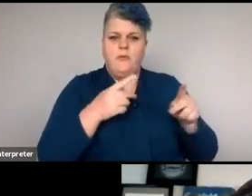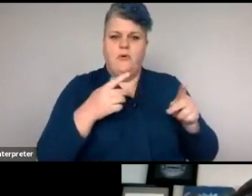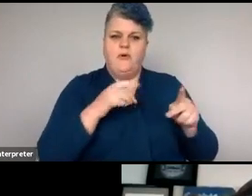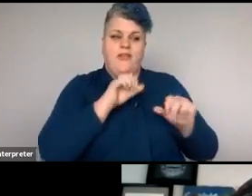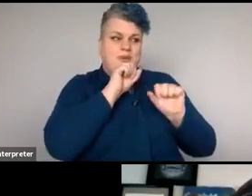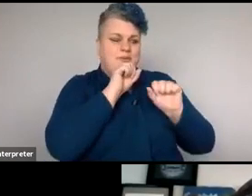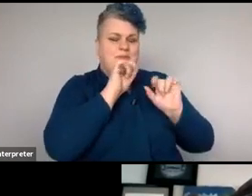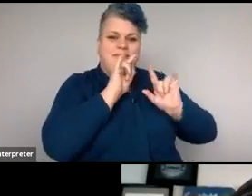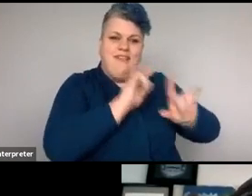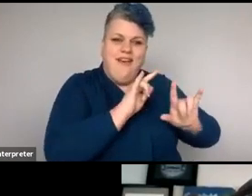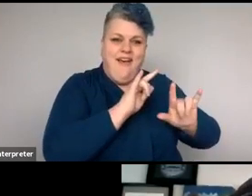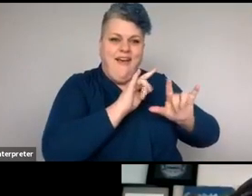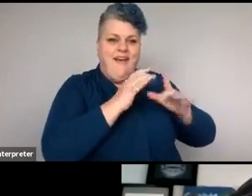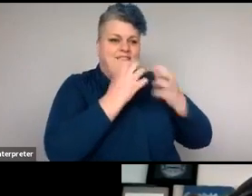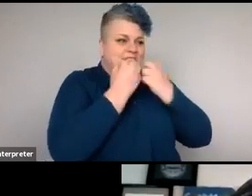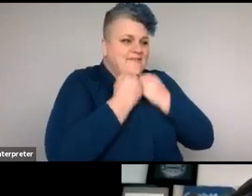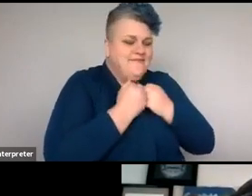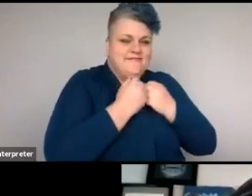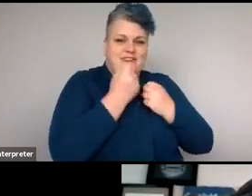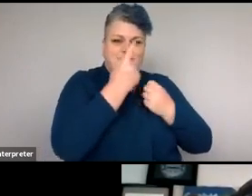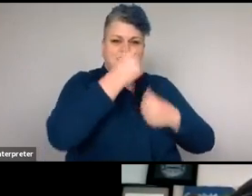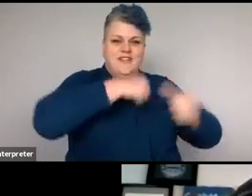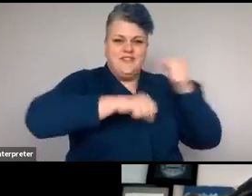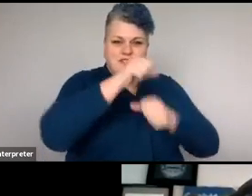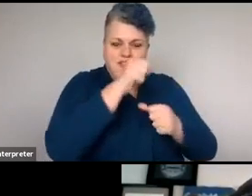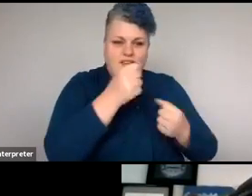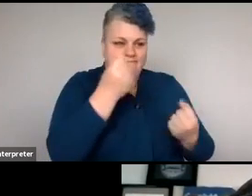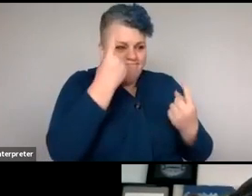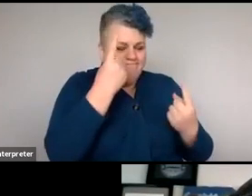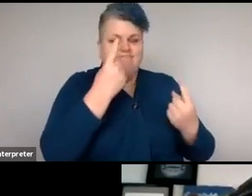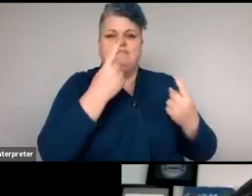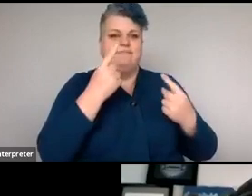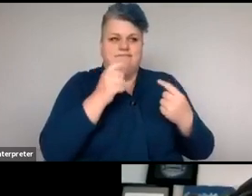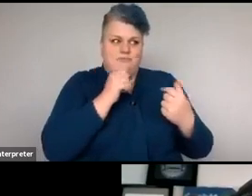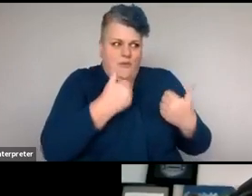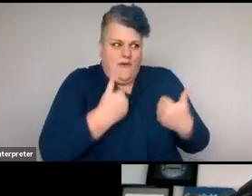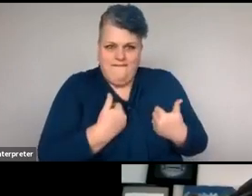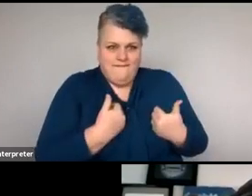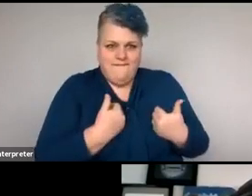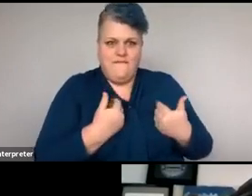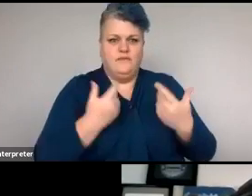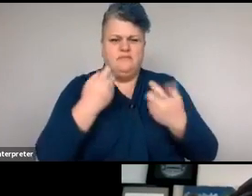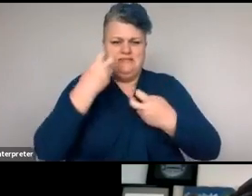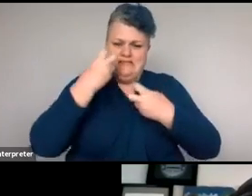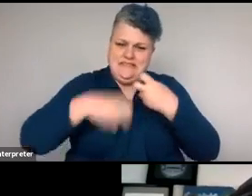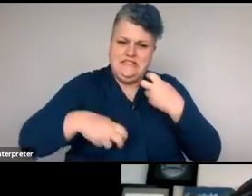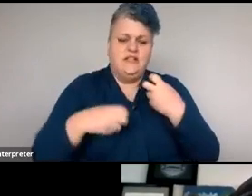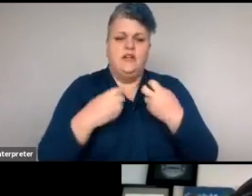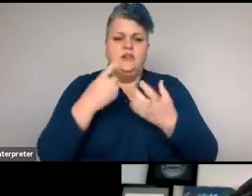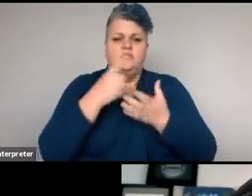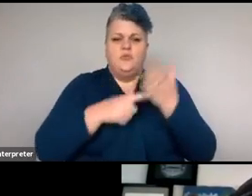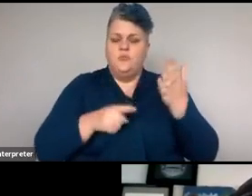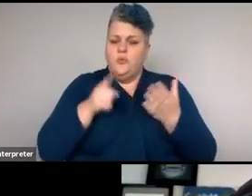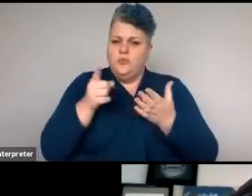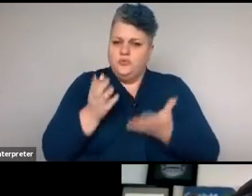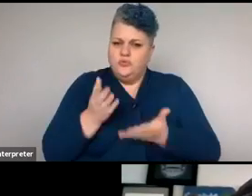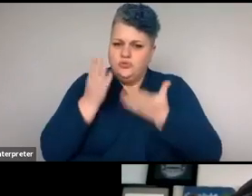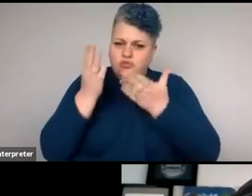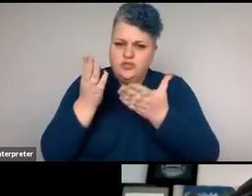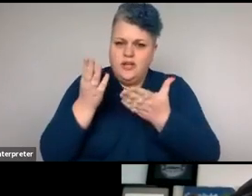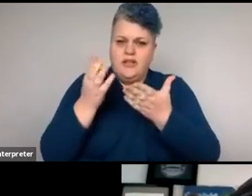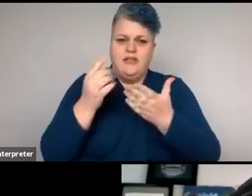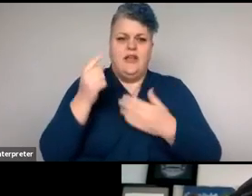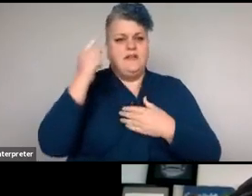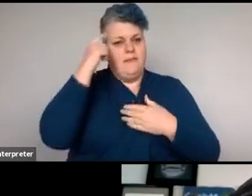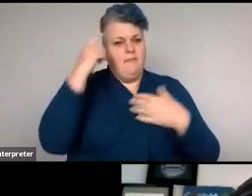love and understand each other, can be really difficult. So what do you suggest as a mental